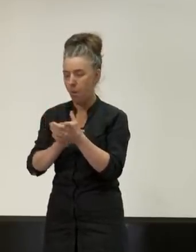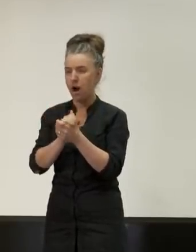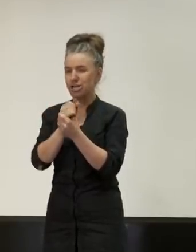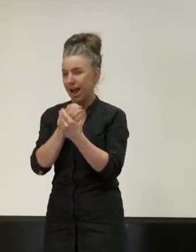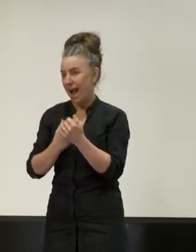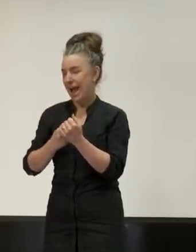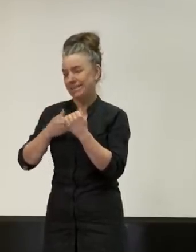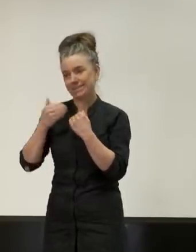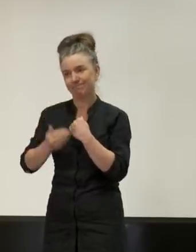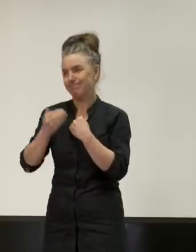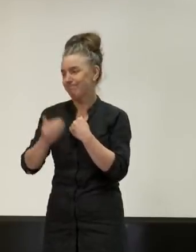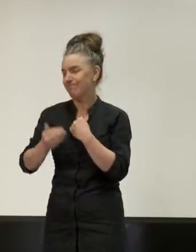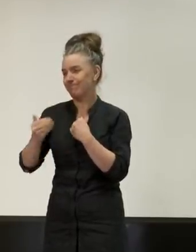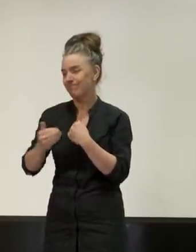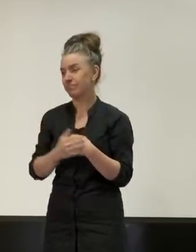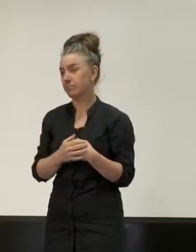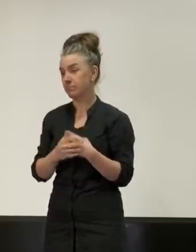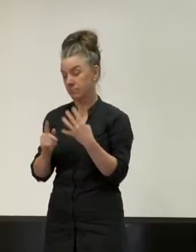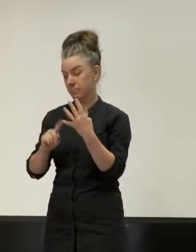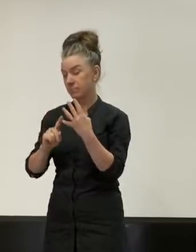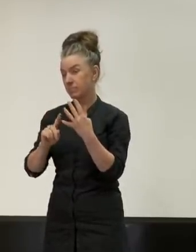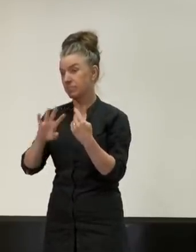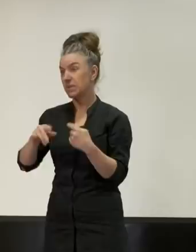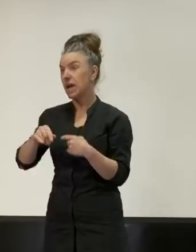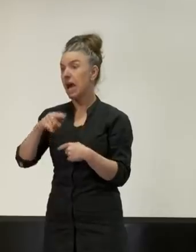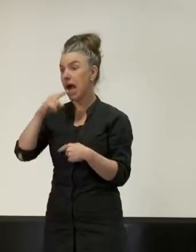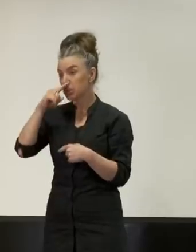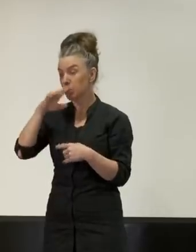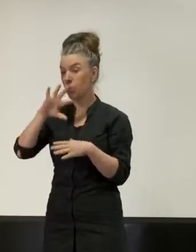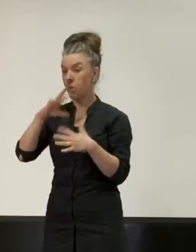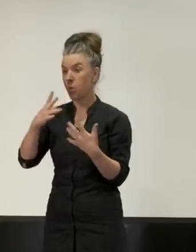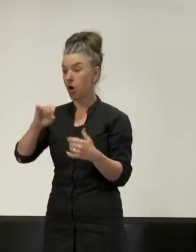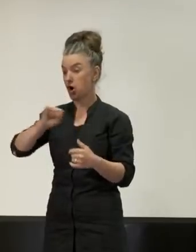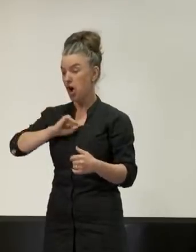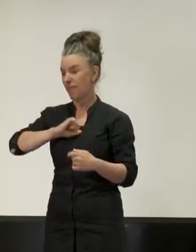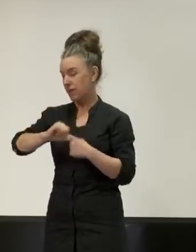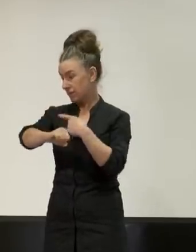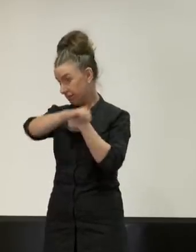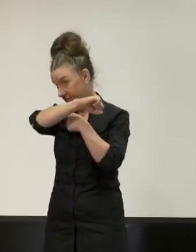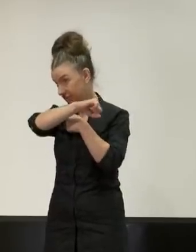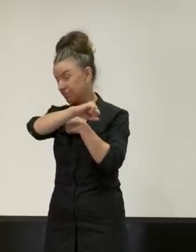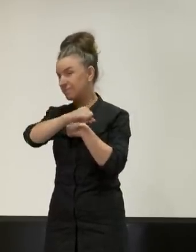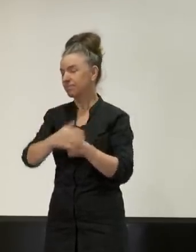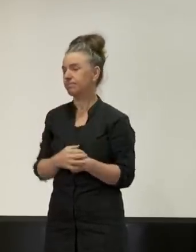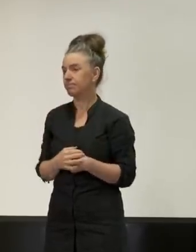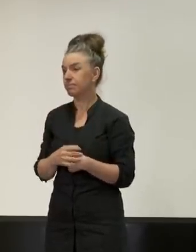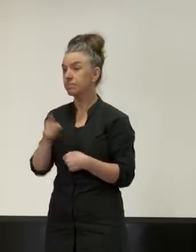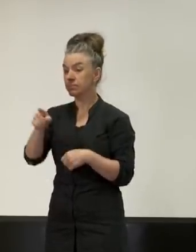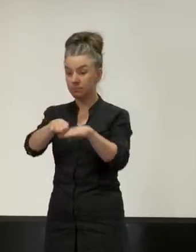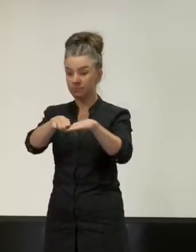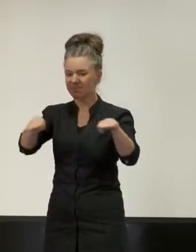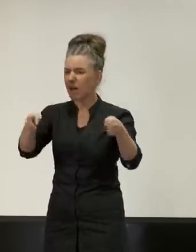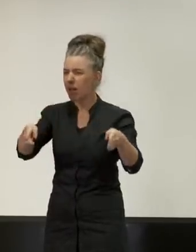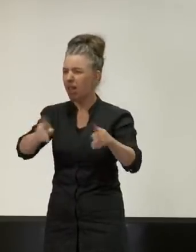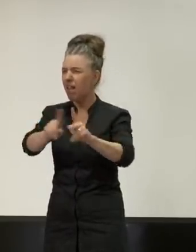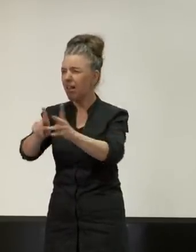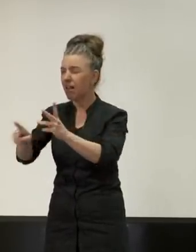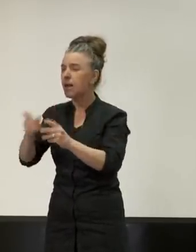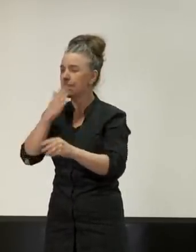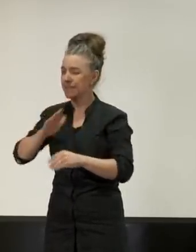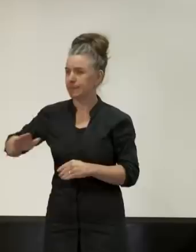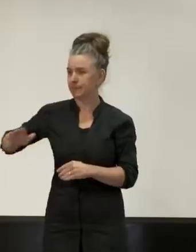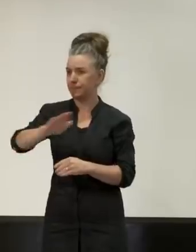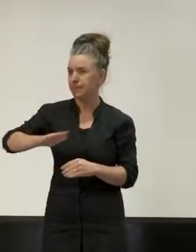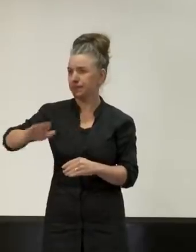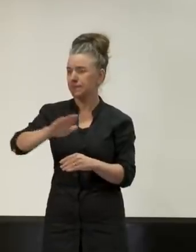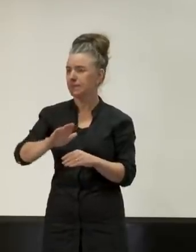4, sneeze and cough into your elbow and regularly disinfect shared surfaces. 5, if you're told by health